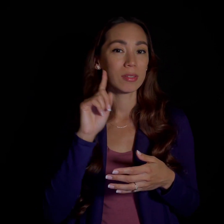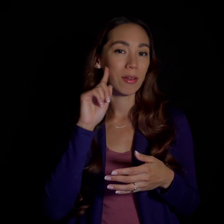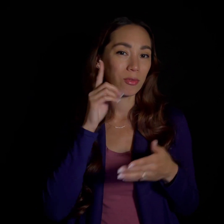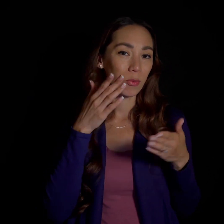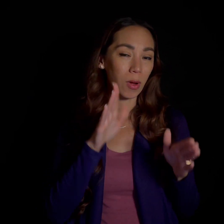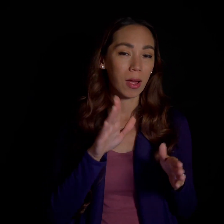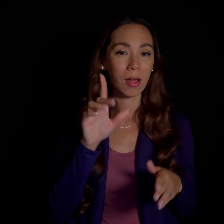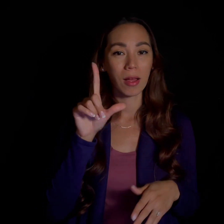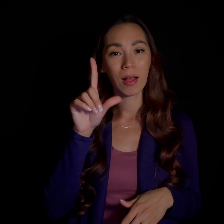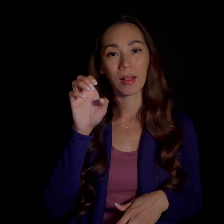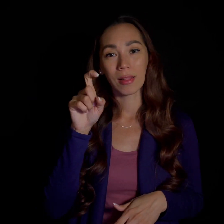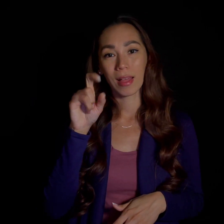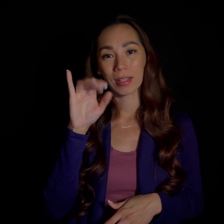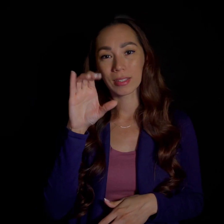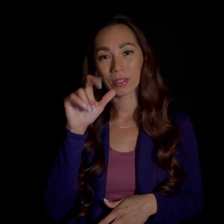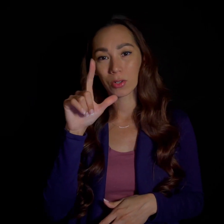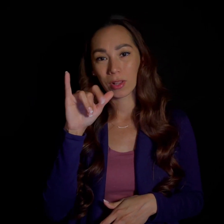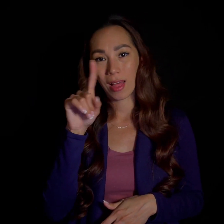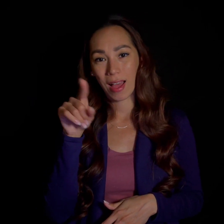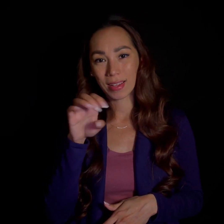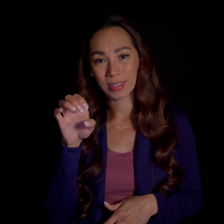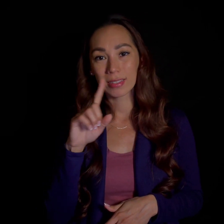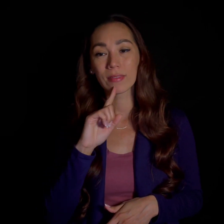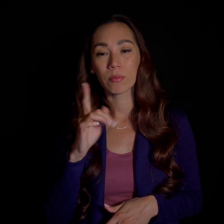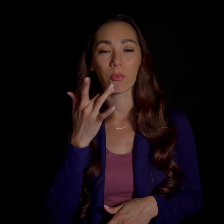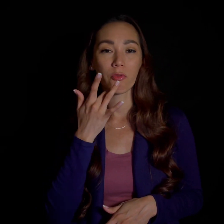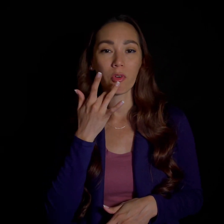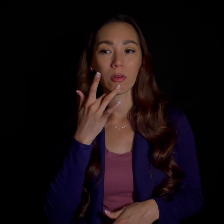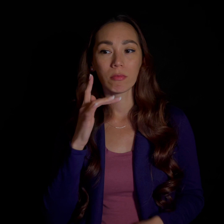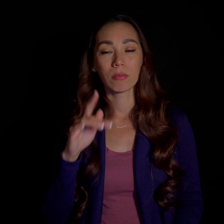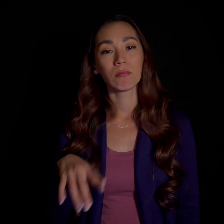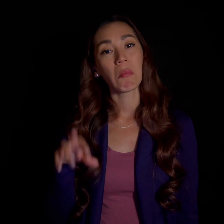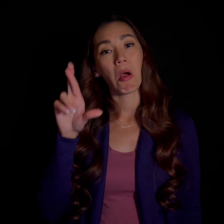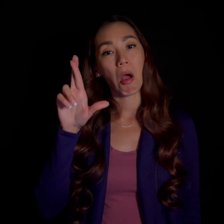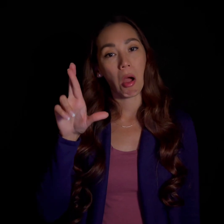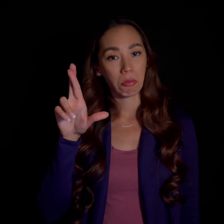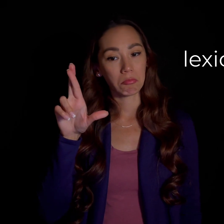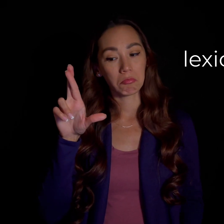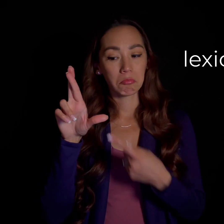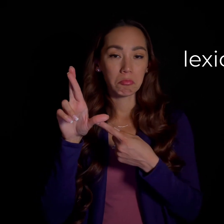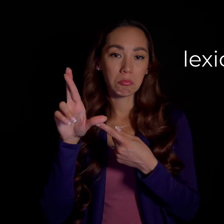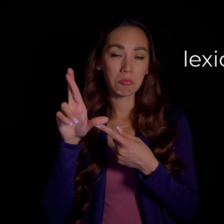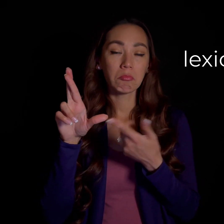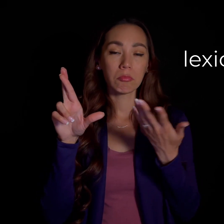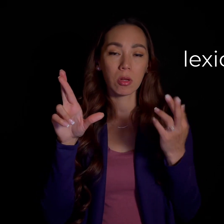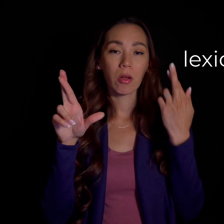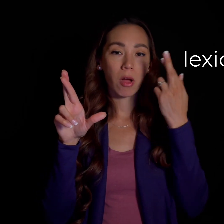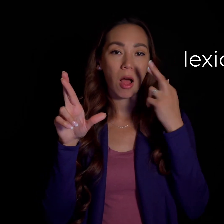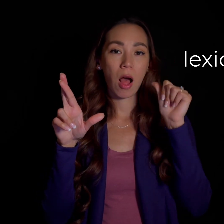people, again, with lexicalized or deaf way, they like to do the R with the thumb sticking out to the side